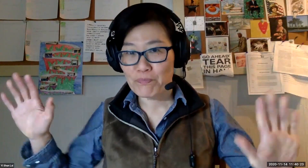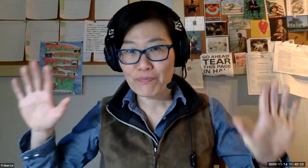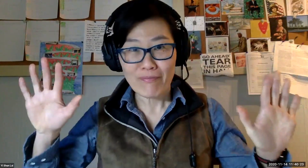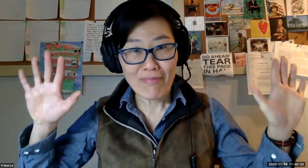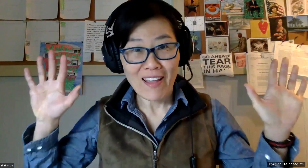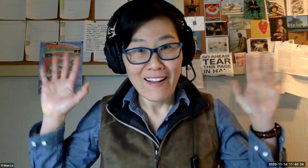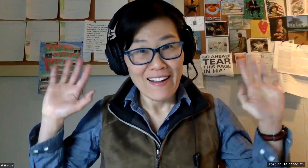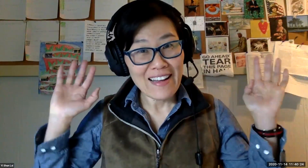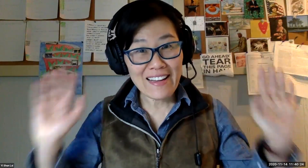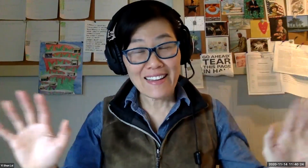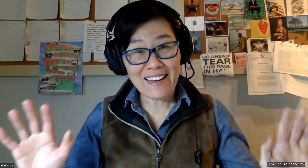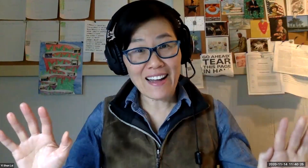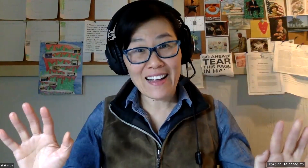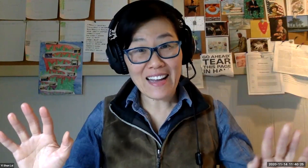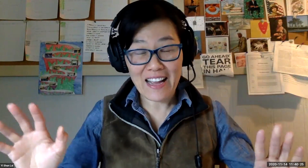So